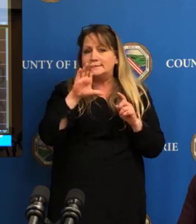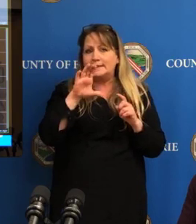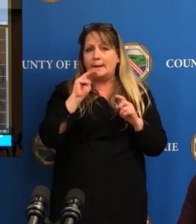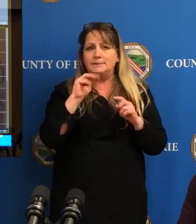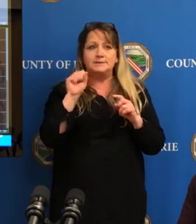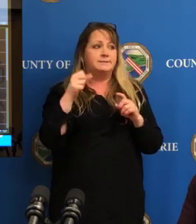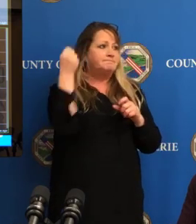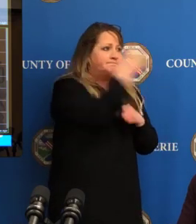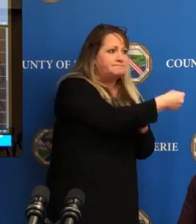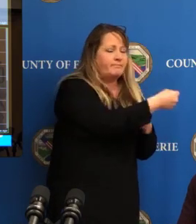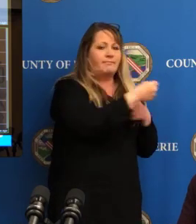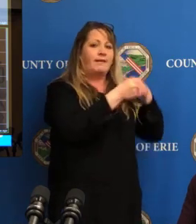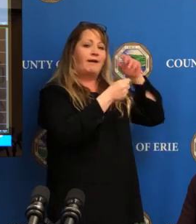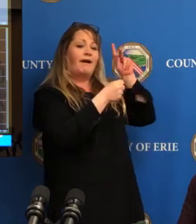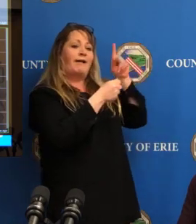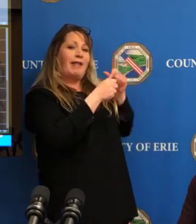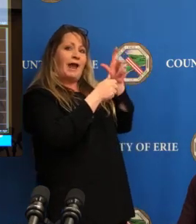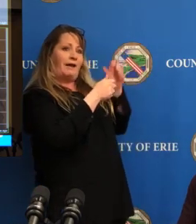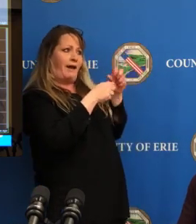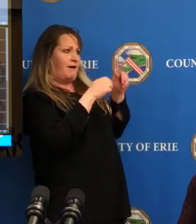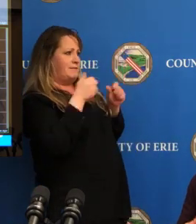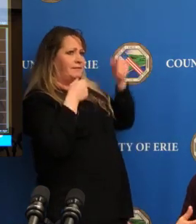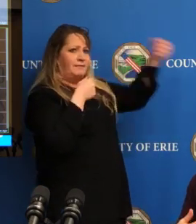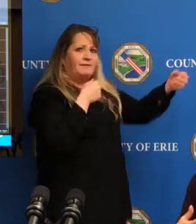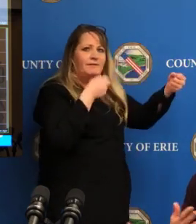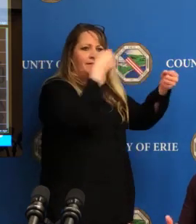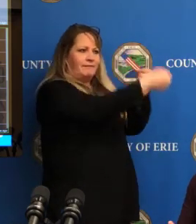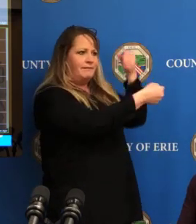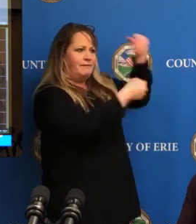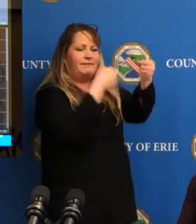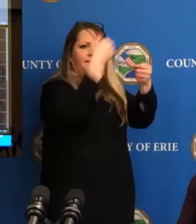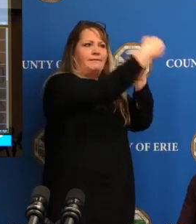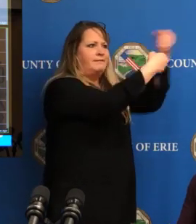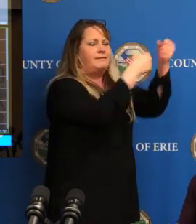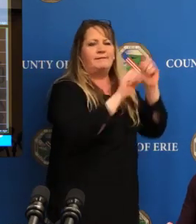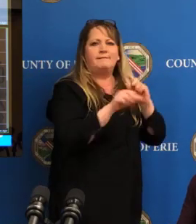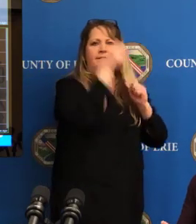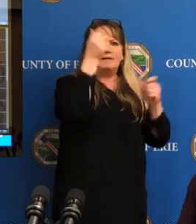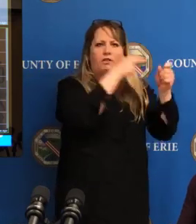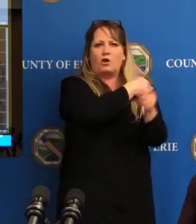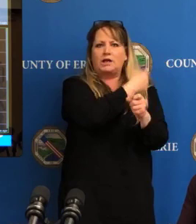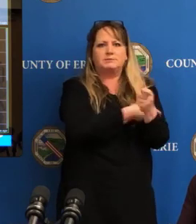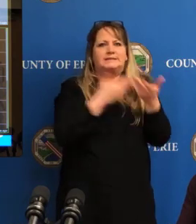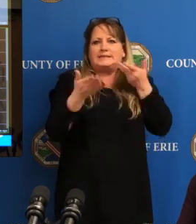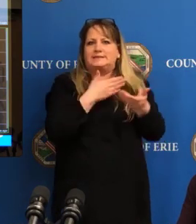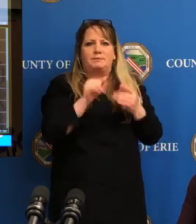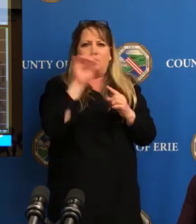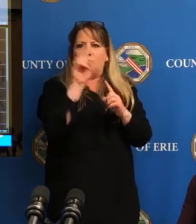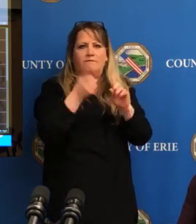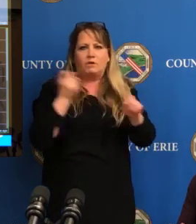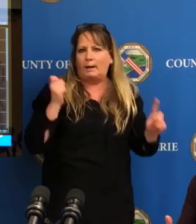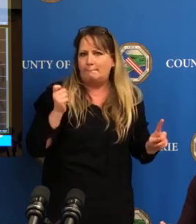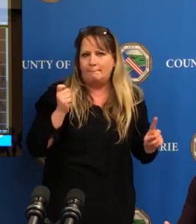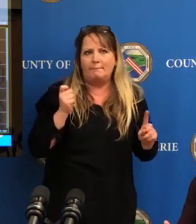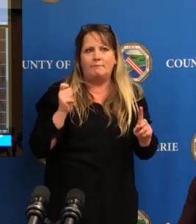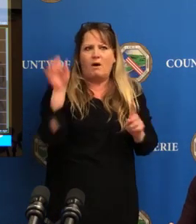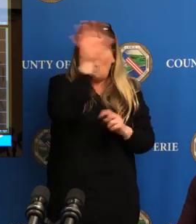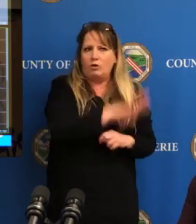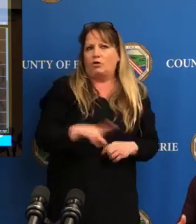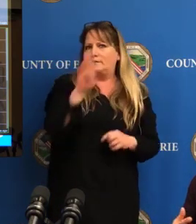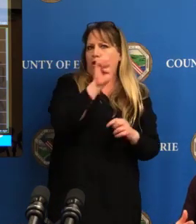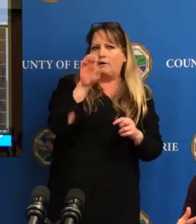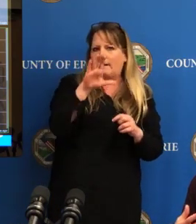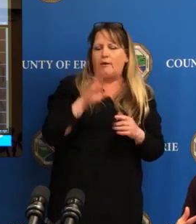accept patients from Kaleida. They'll accept patients from any institution that needs to send them in Erie County. And so they'll